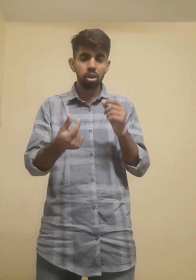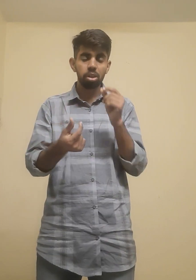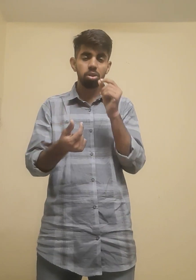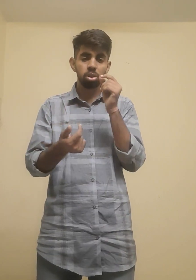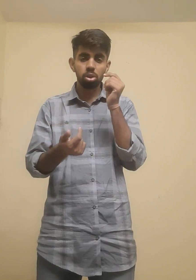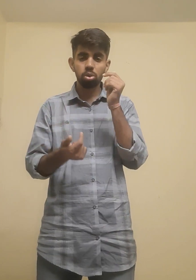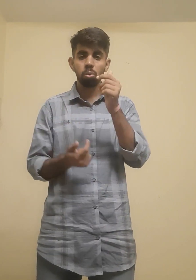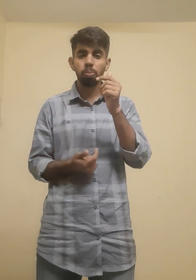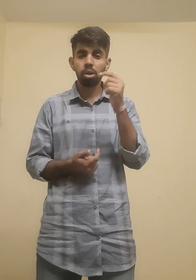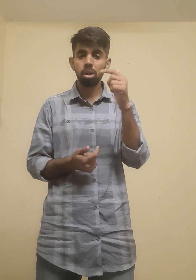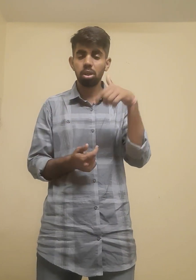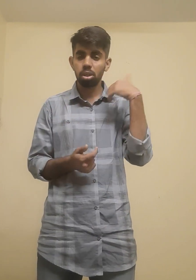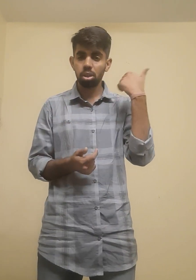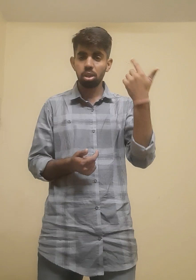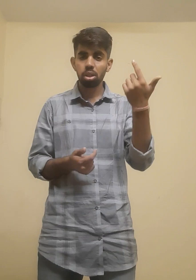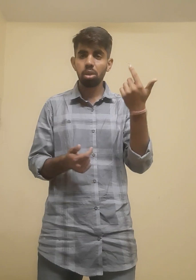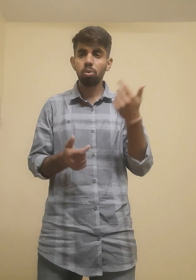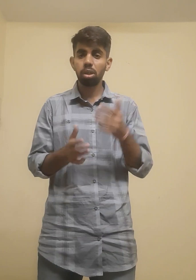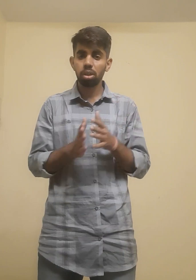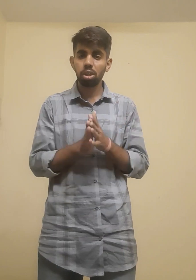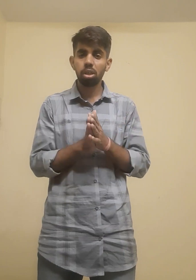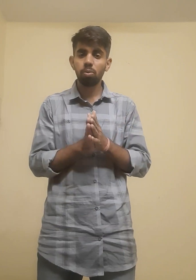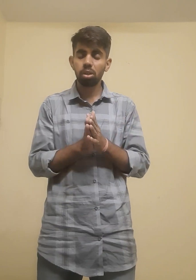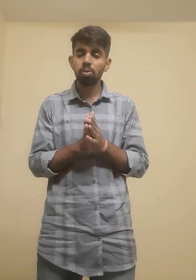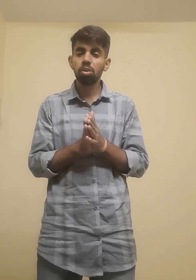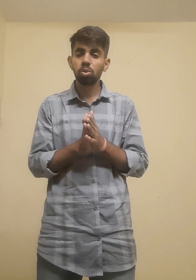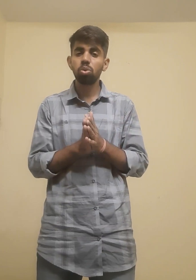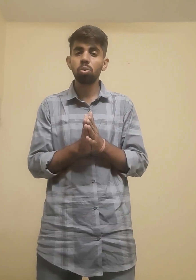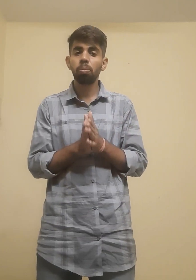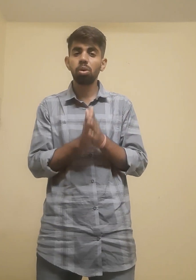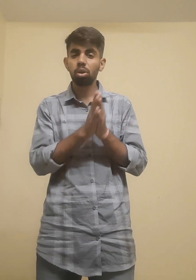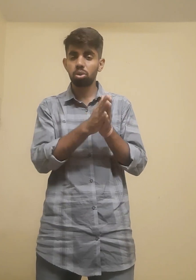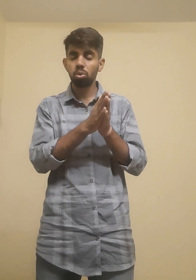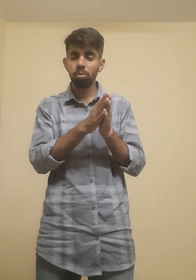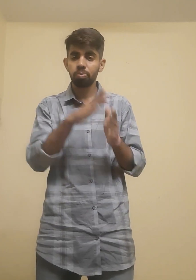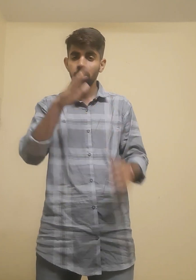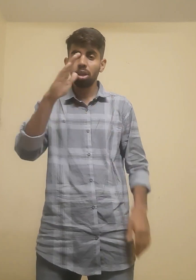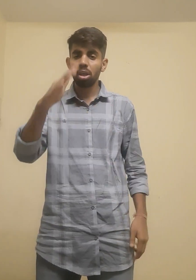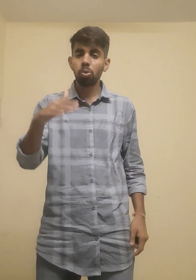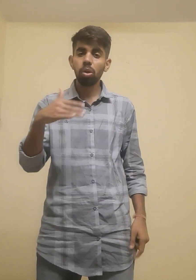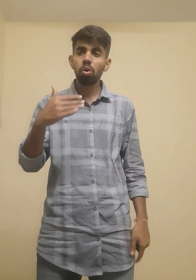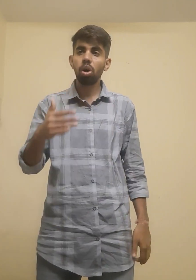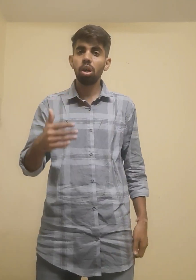it is super keyword. When we use super dot show, it will call